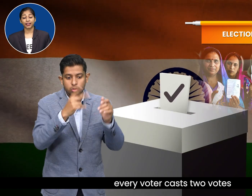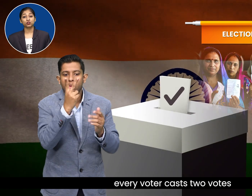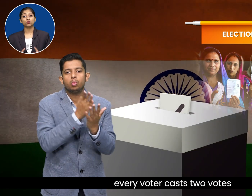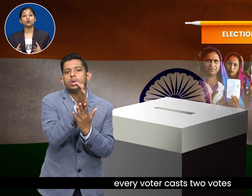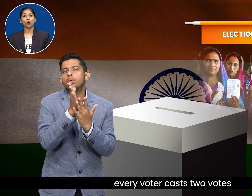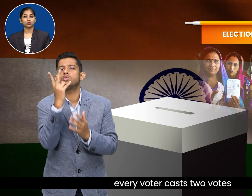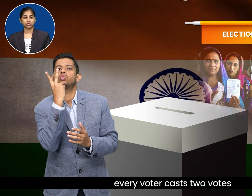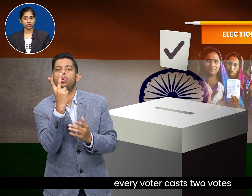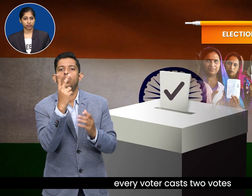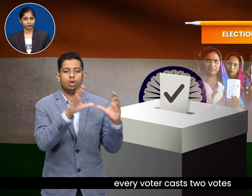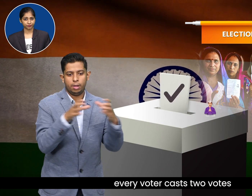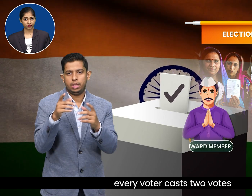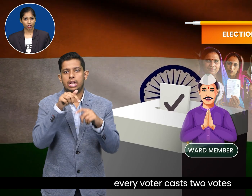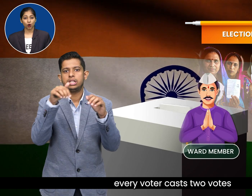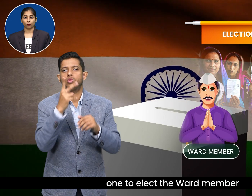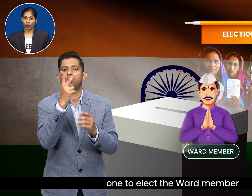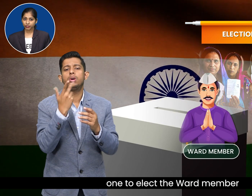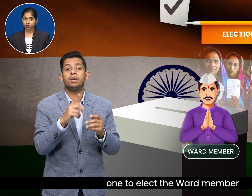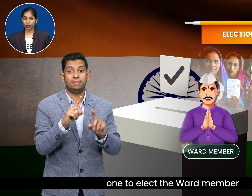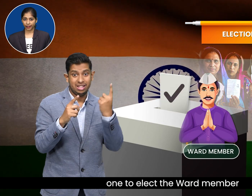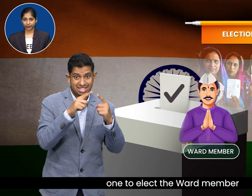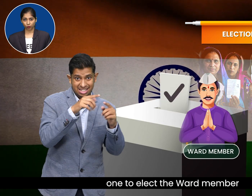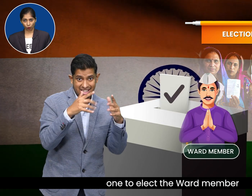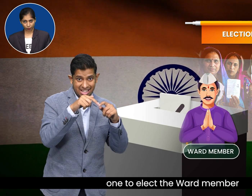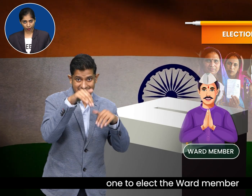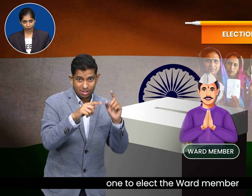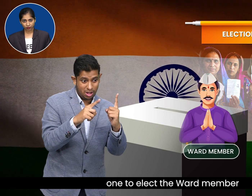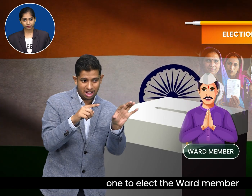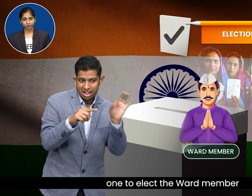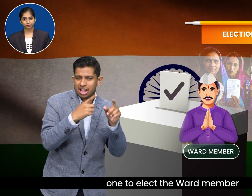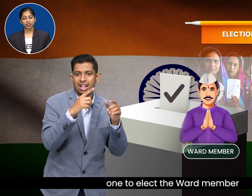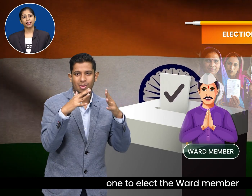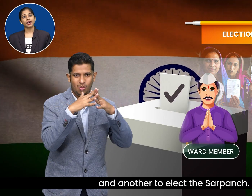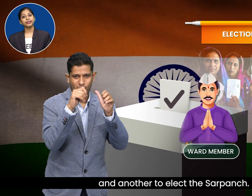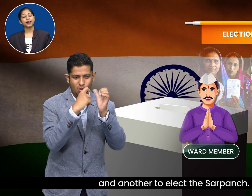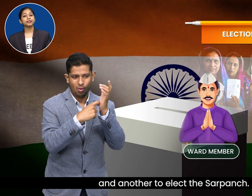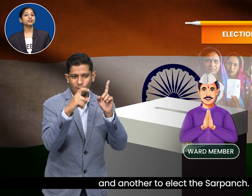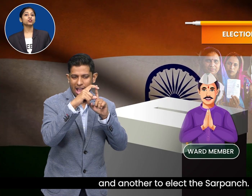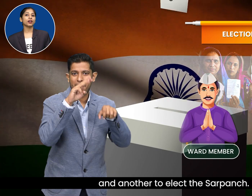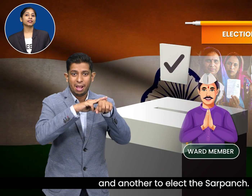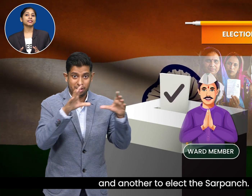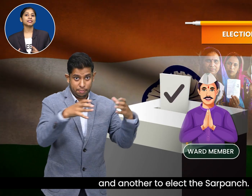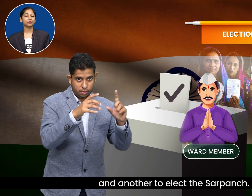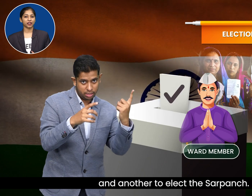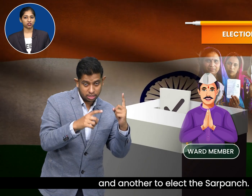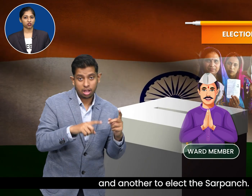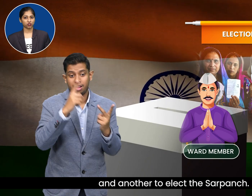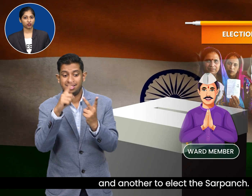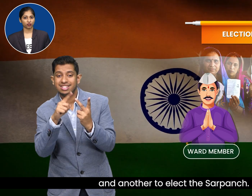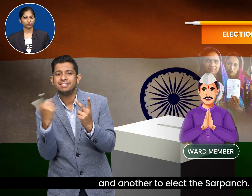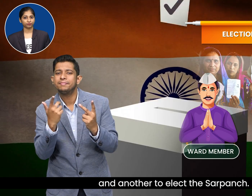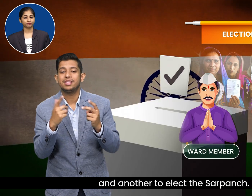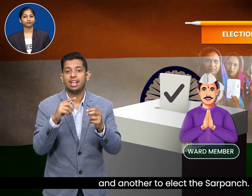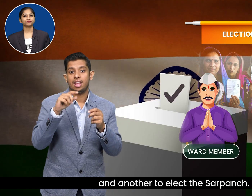voter casts 2 votes. One to elect the ward member and another to elect the